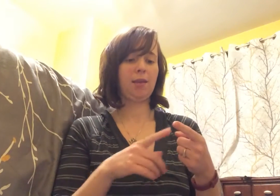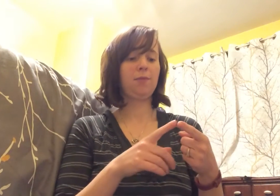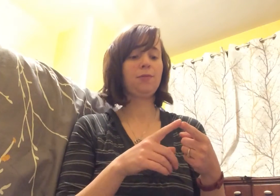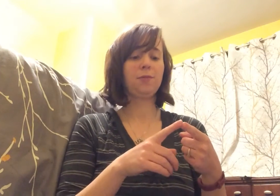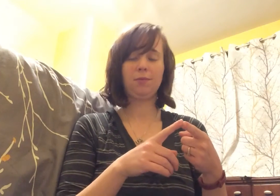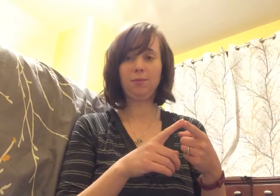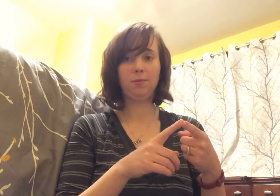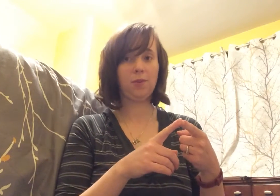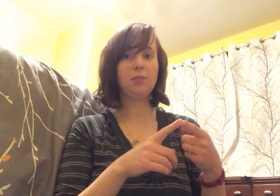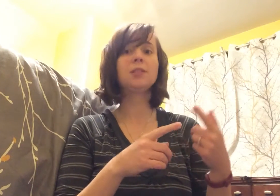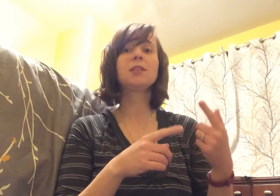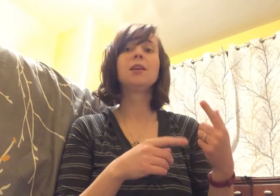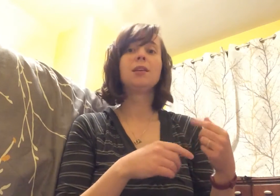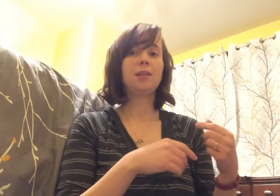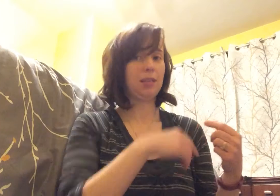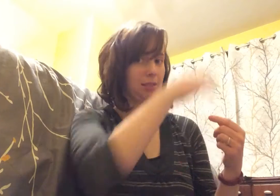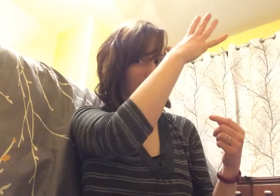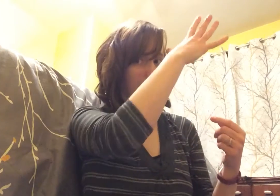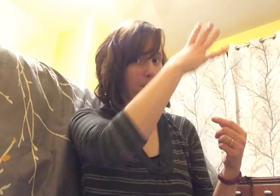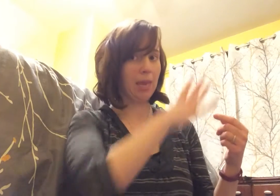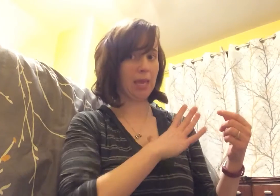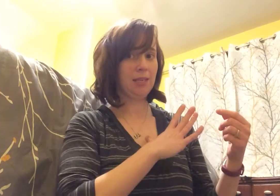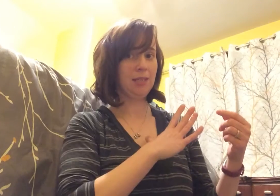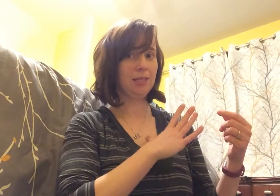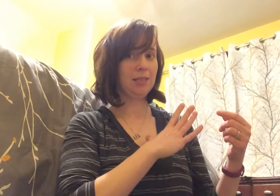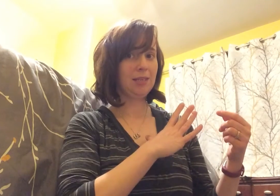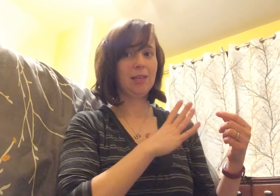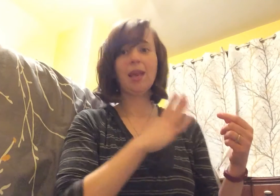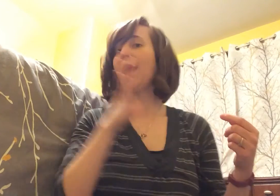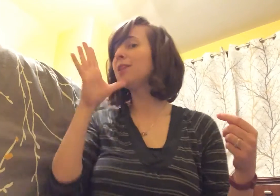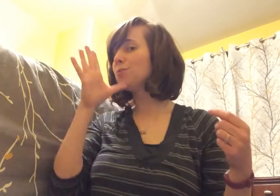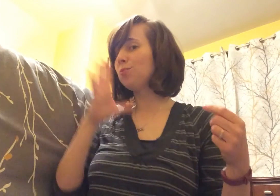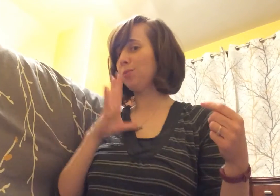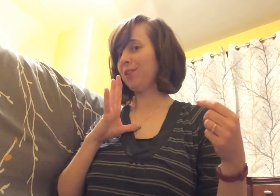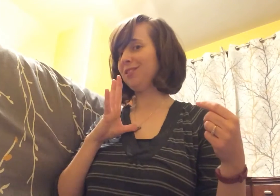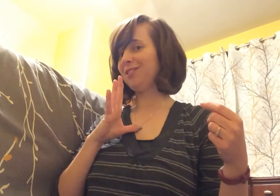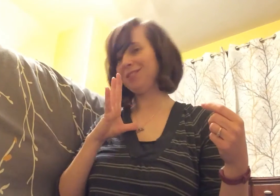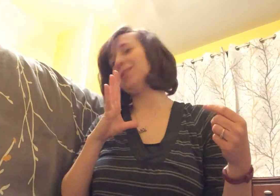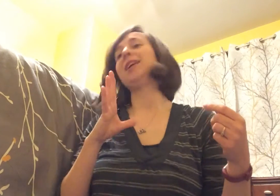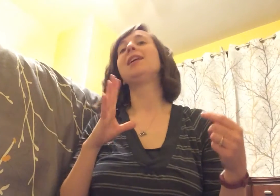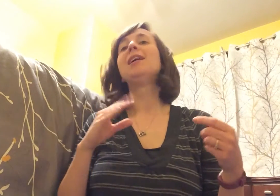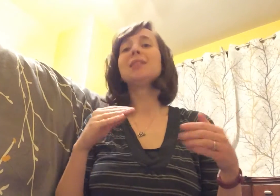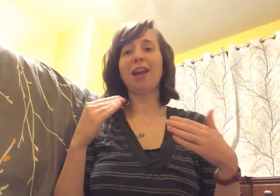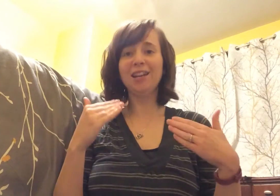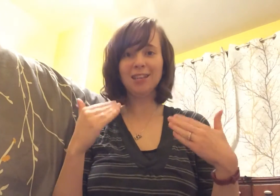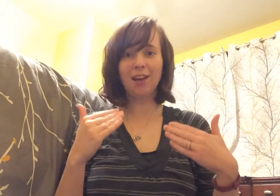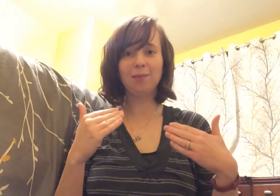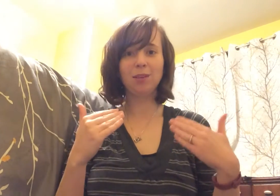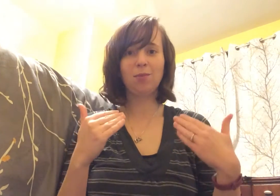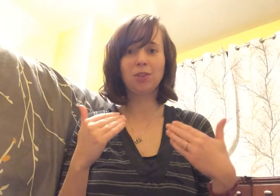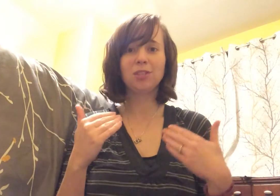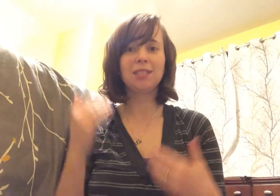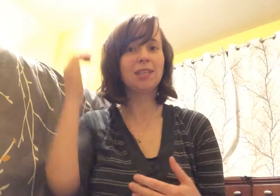have first is man and woman. Okay, so anytime that you actually